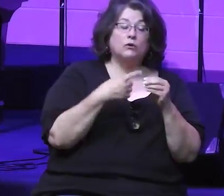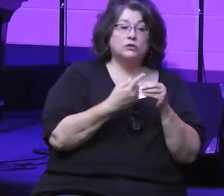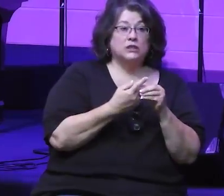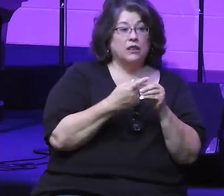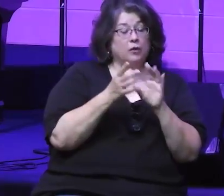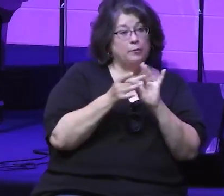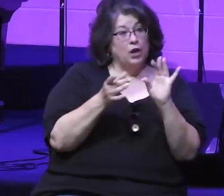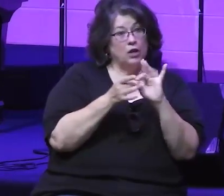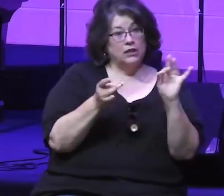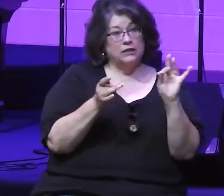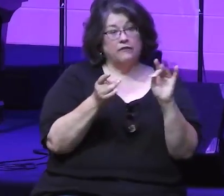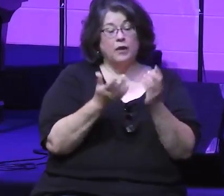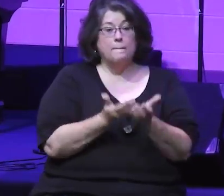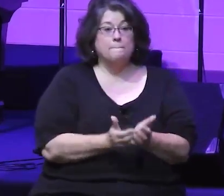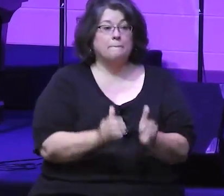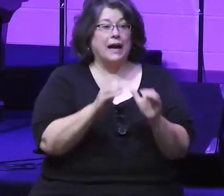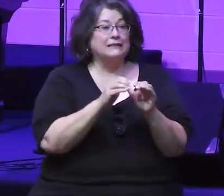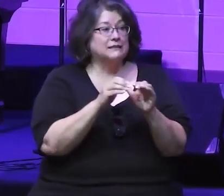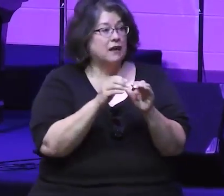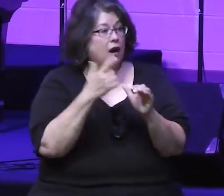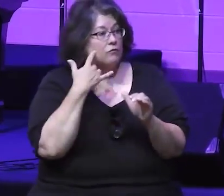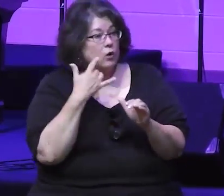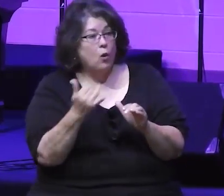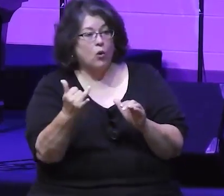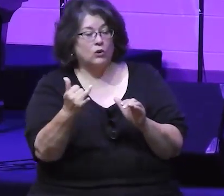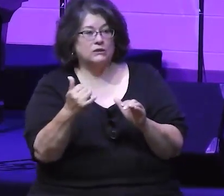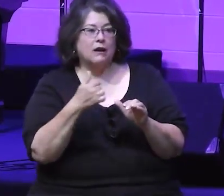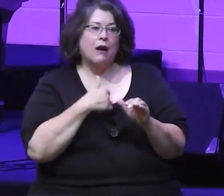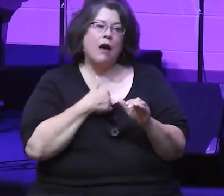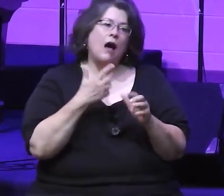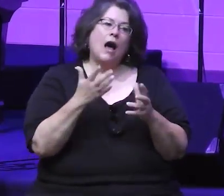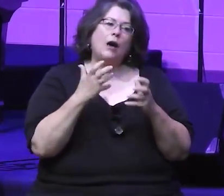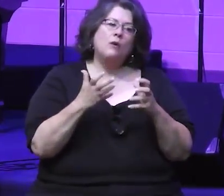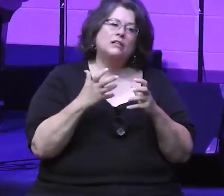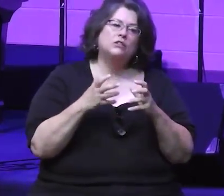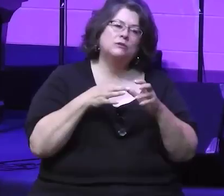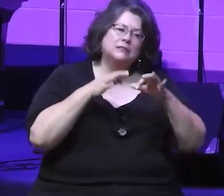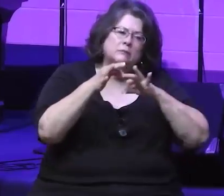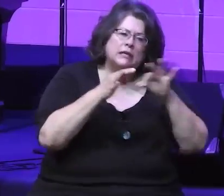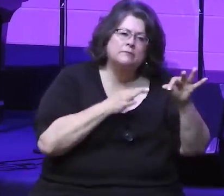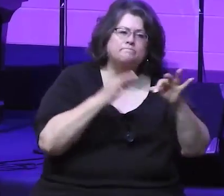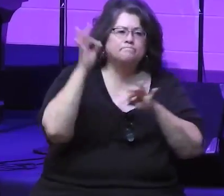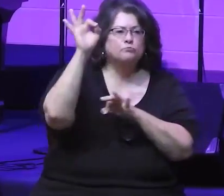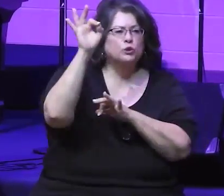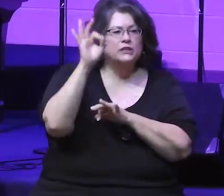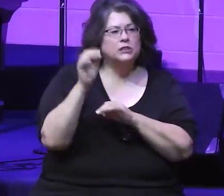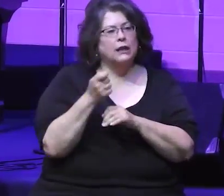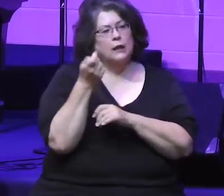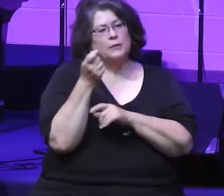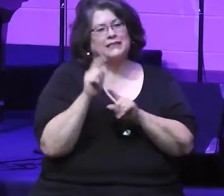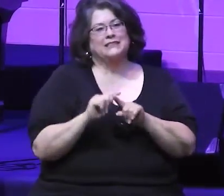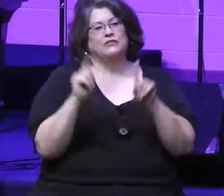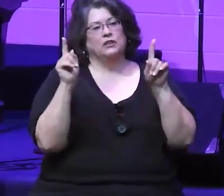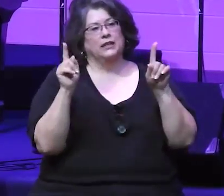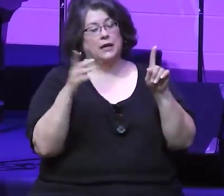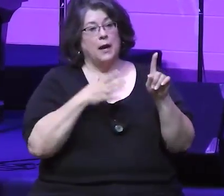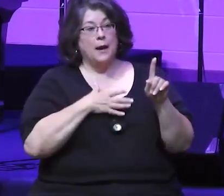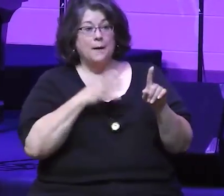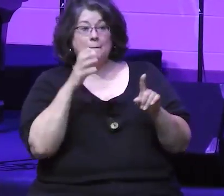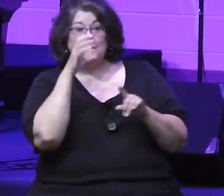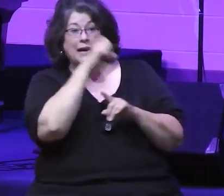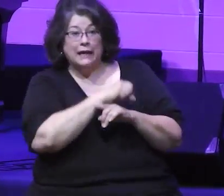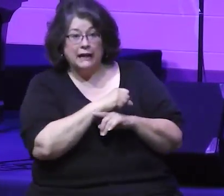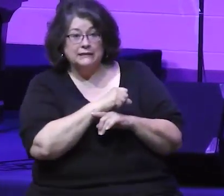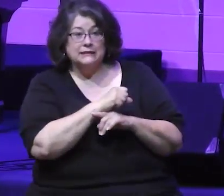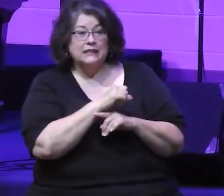the parable of the bags of gold today in Matthew 25, I'm actually going to preach it a little bit differently. And what I mean by that is, my guess is if I were